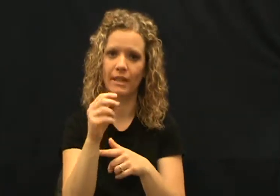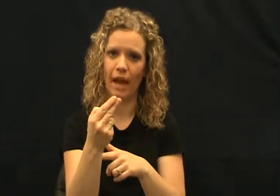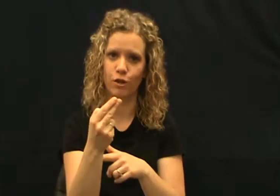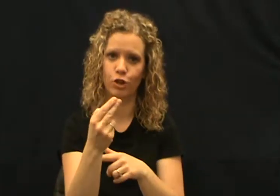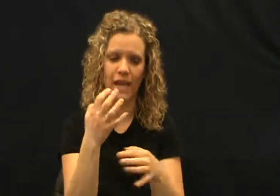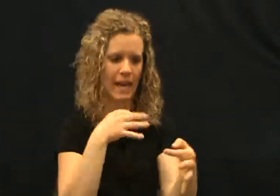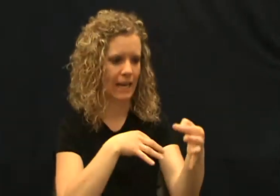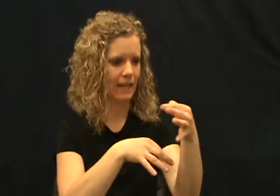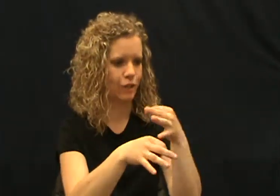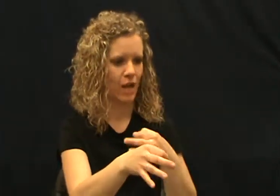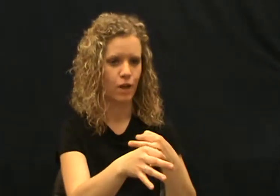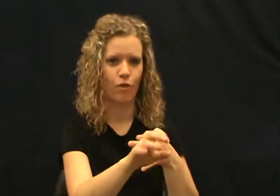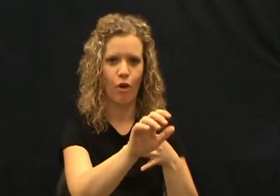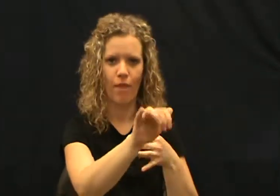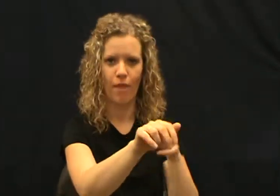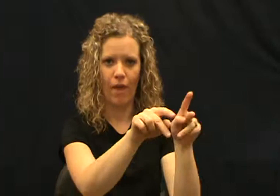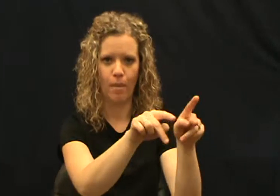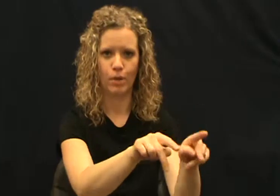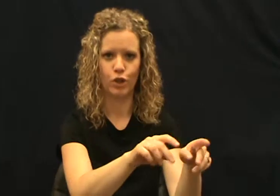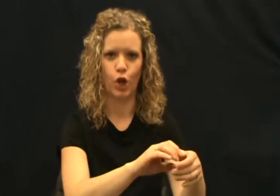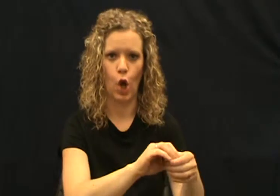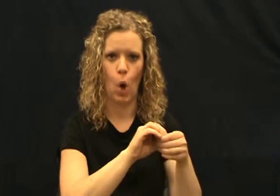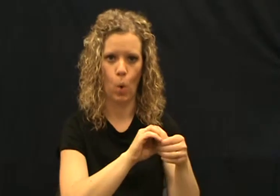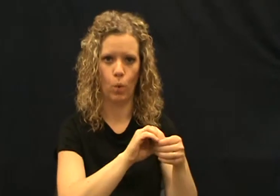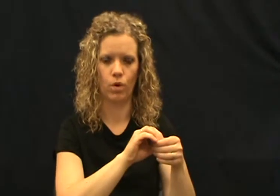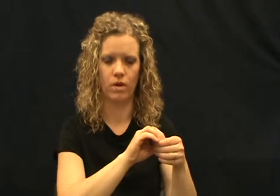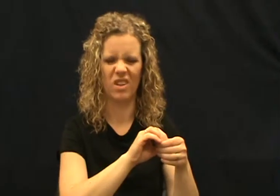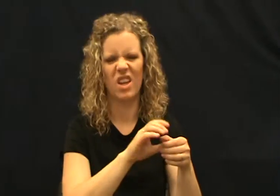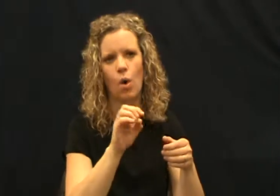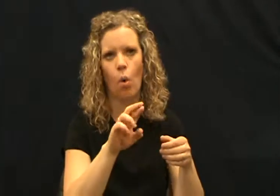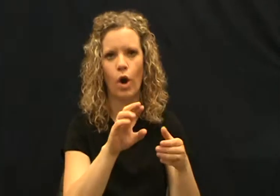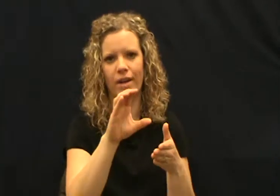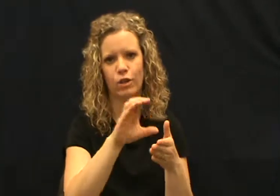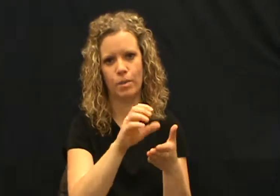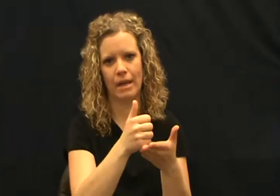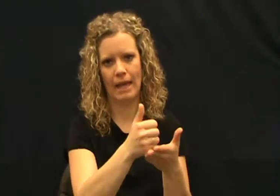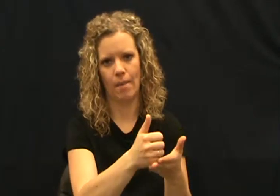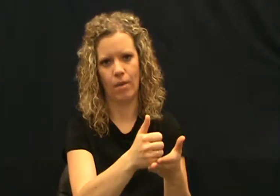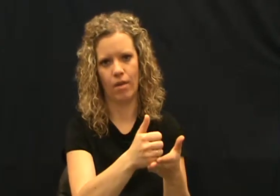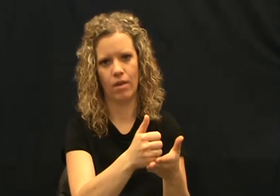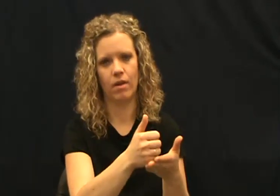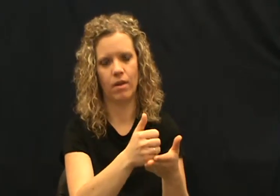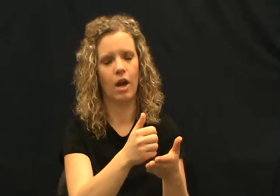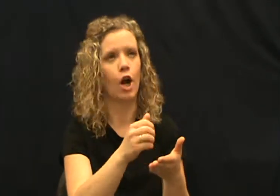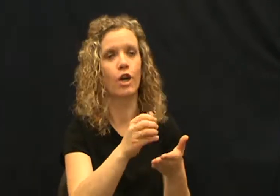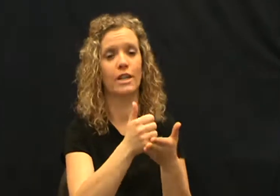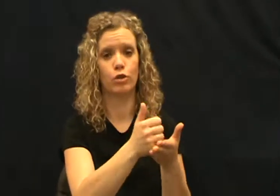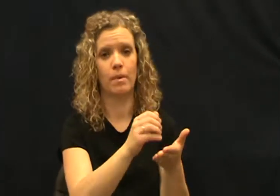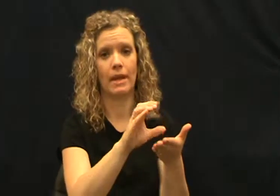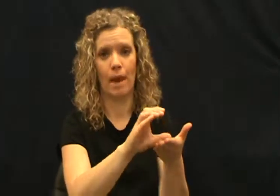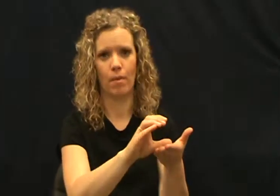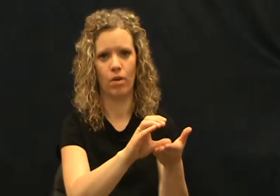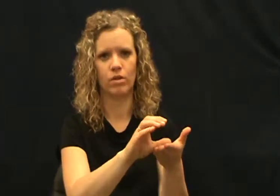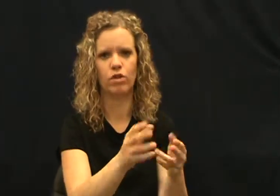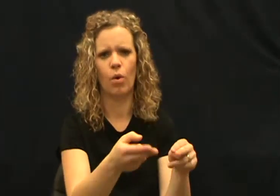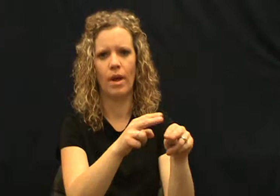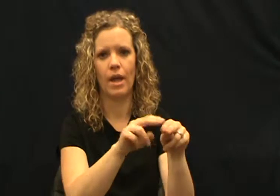ownership or contributed capital. You can trace the A, $50,000, a debit to cash,